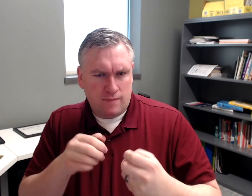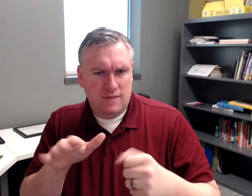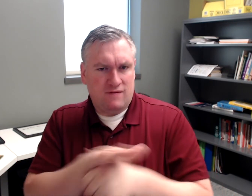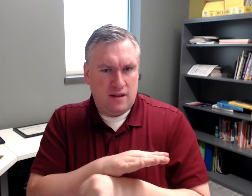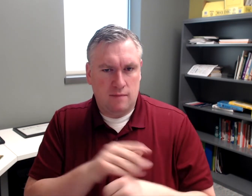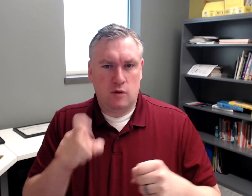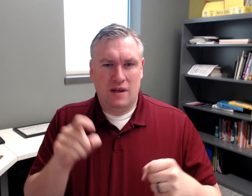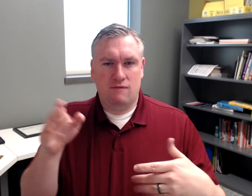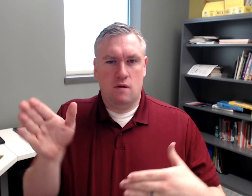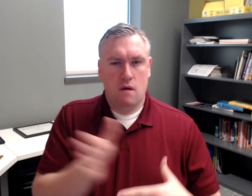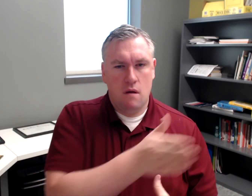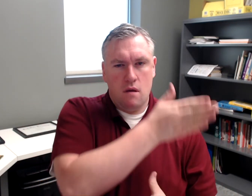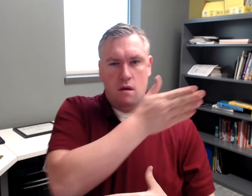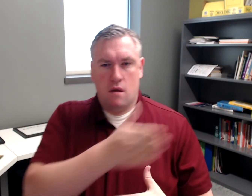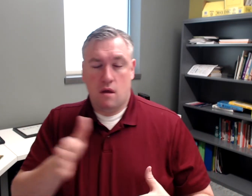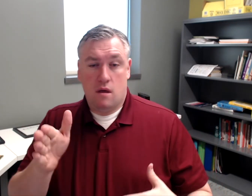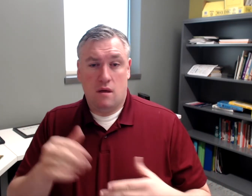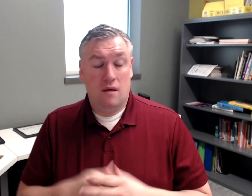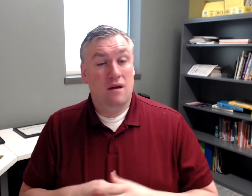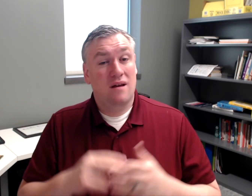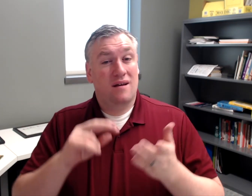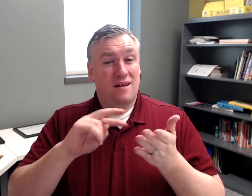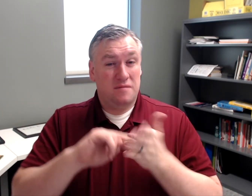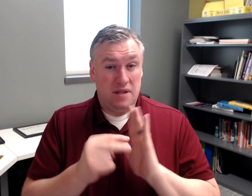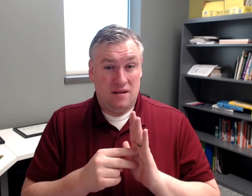identify the problems and fill in the gaps. We have to move between that,